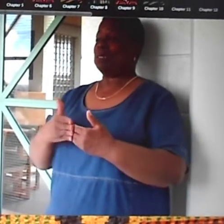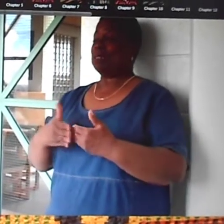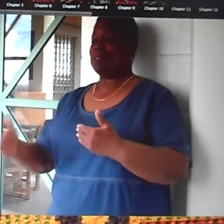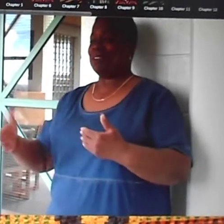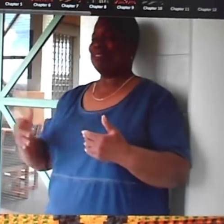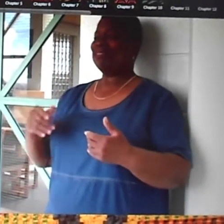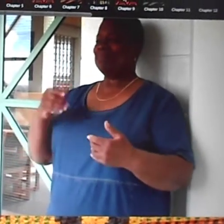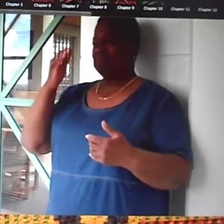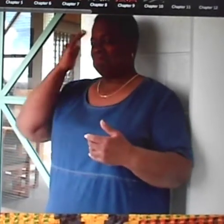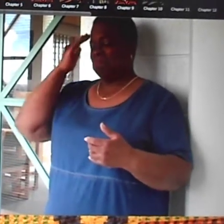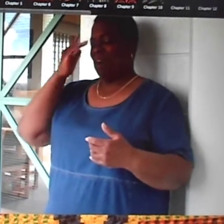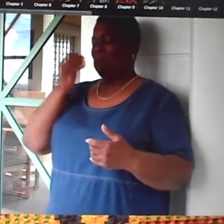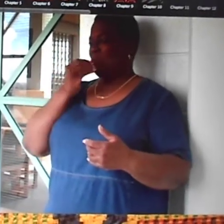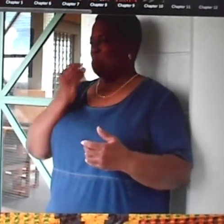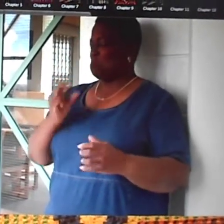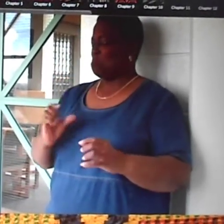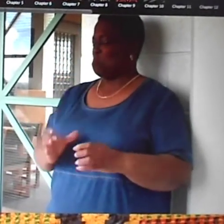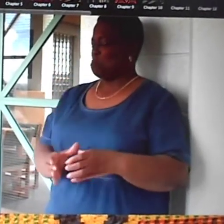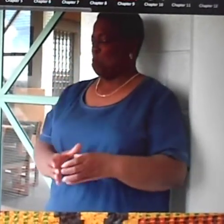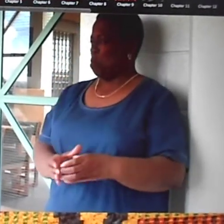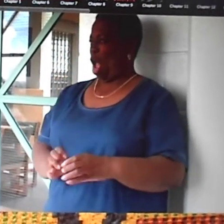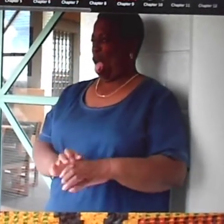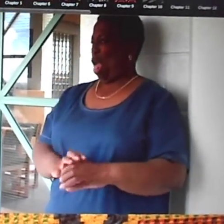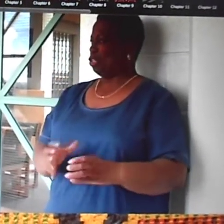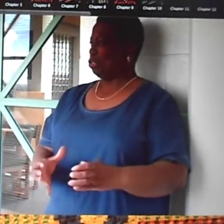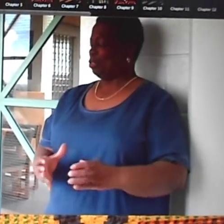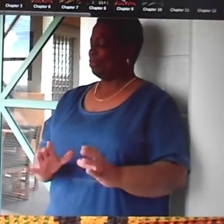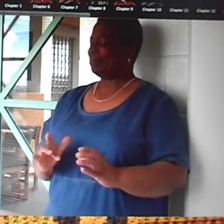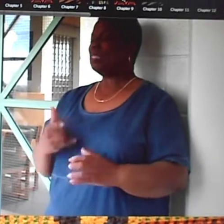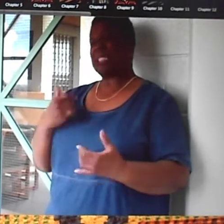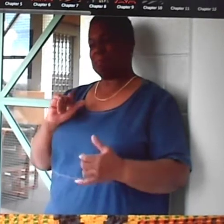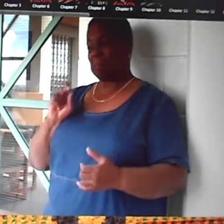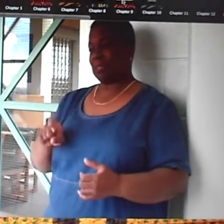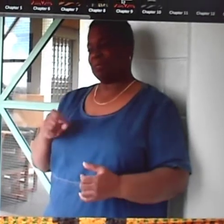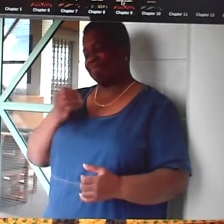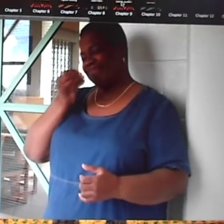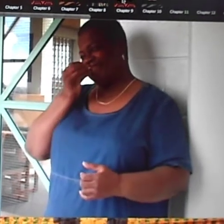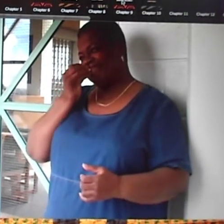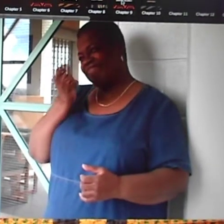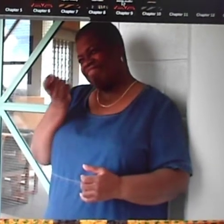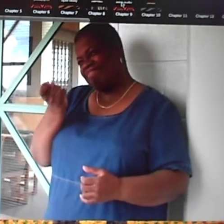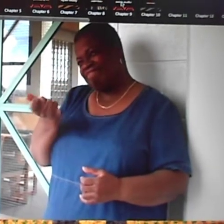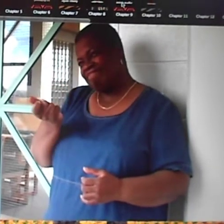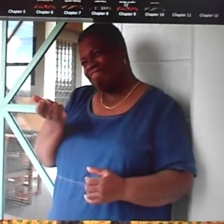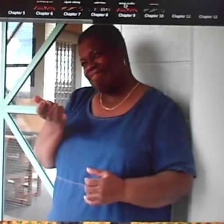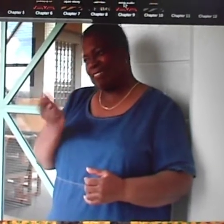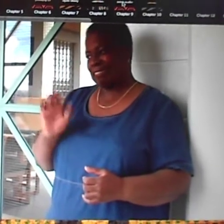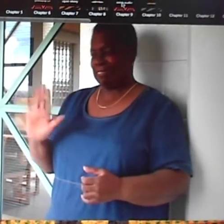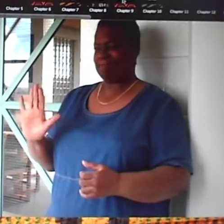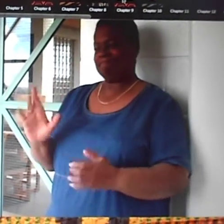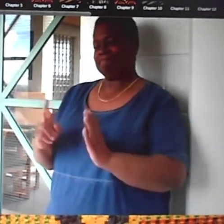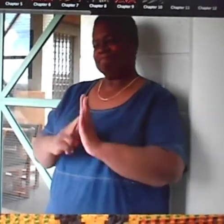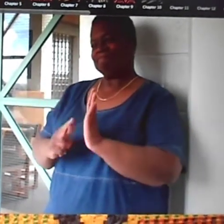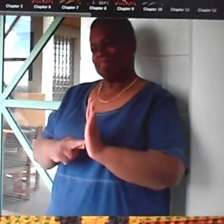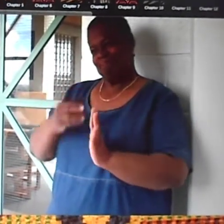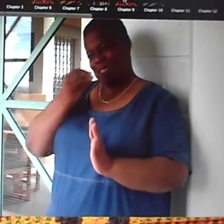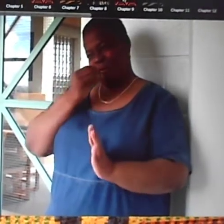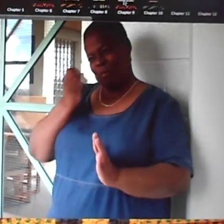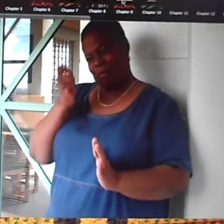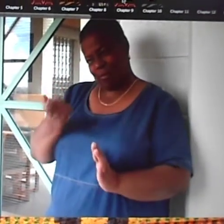and I remember one time I ate it and actually threw up. So from then on, I was like, can I just have a little bit? Not too